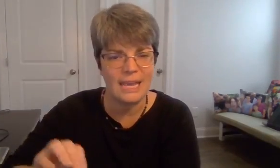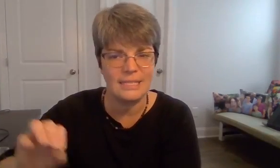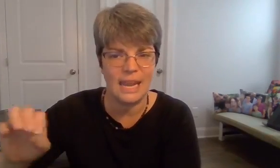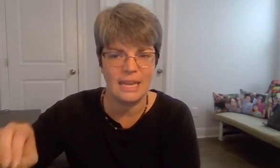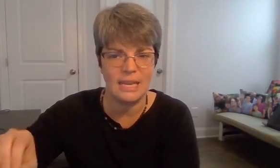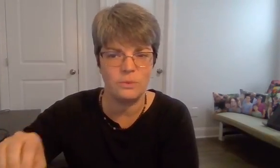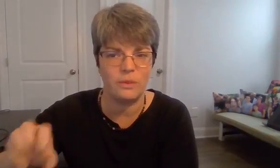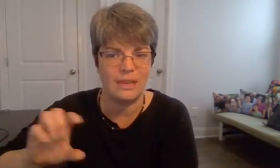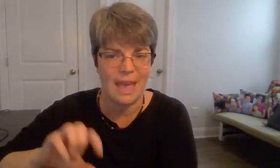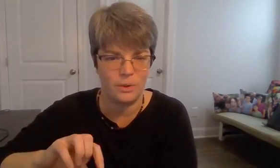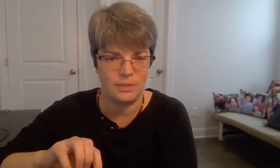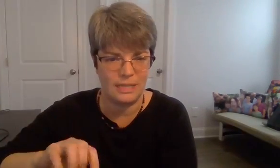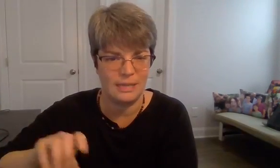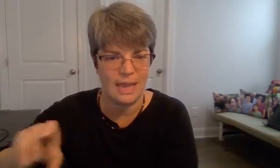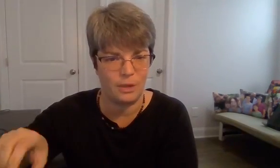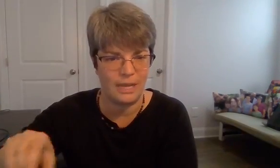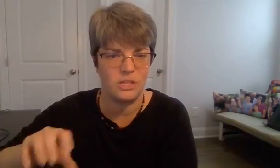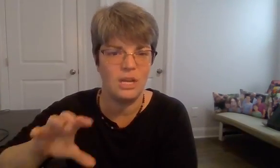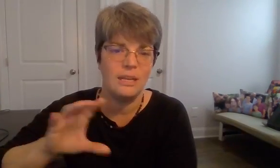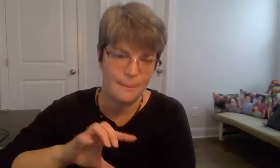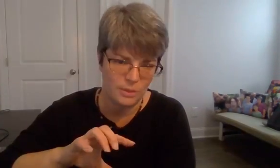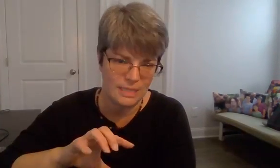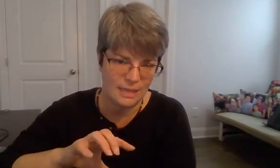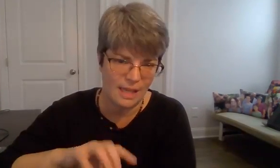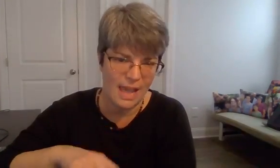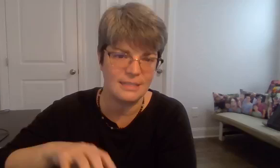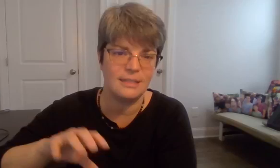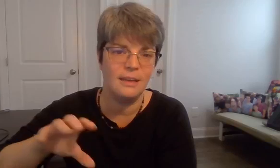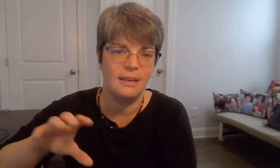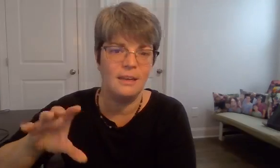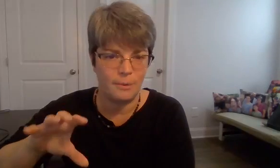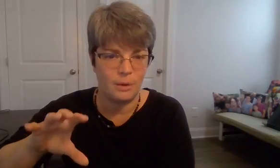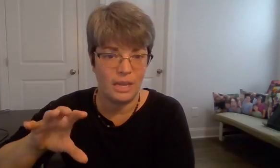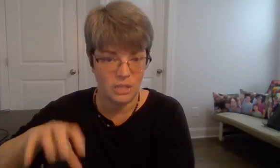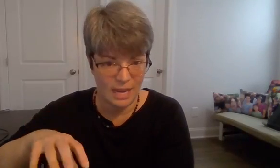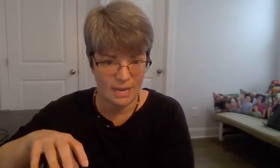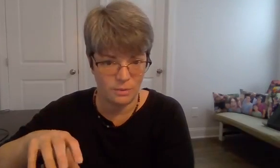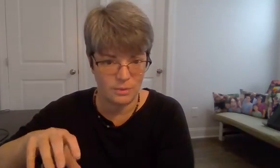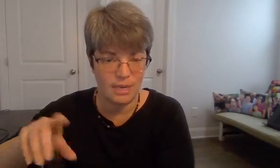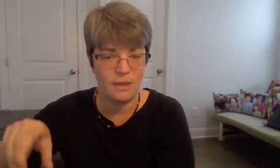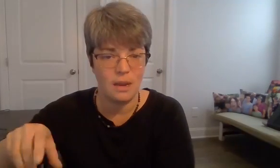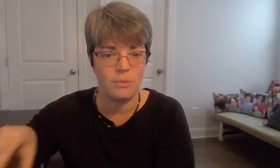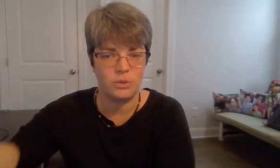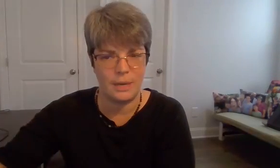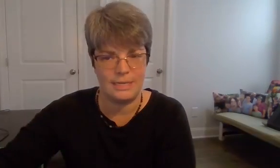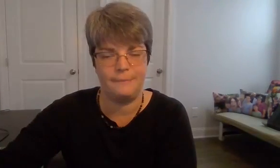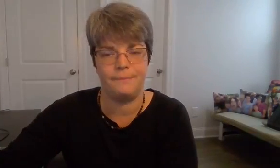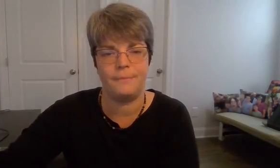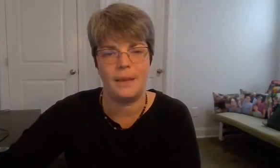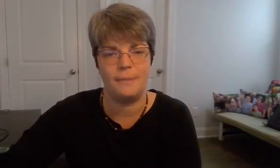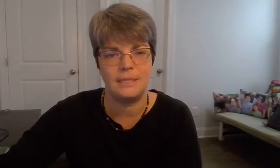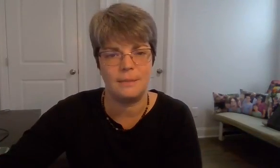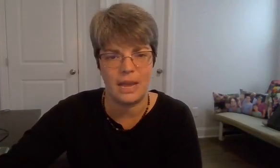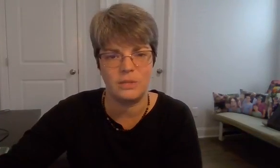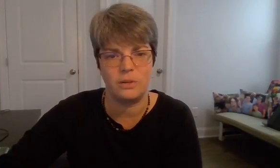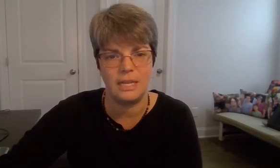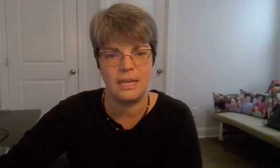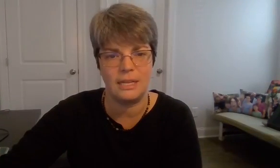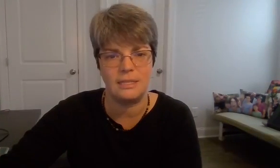class handouts with a capital C and capital H. Capital C class, capital H handouts, and the number 20. That's the password to get in to